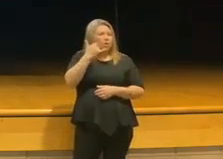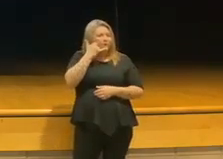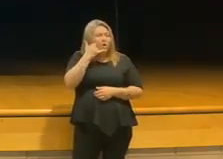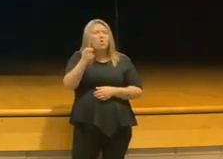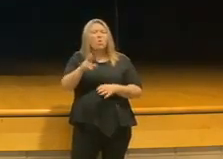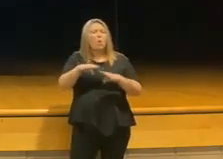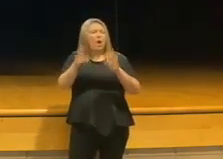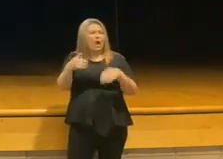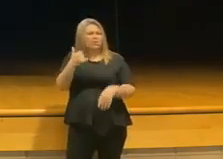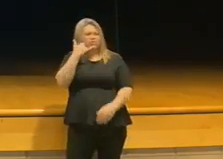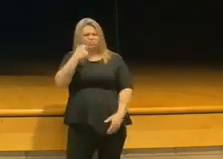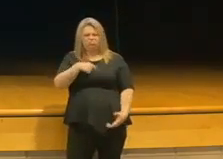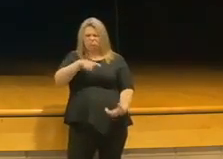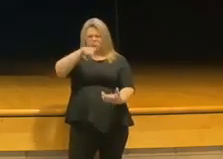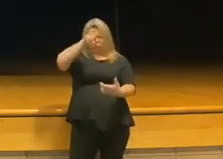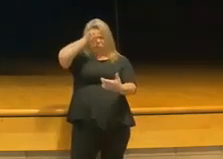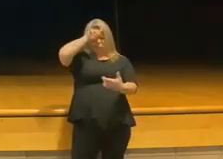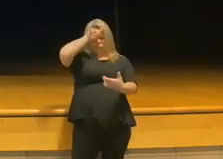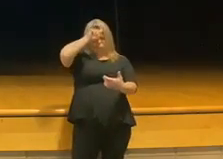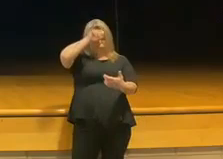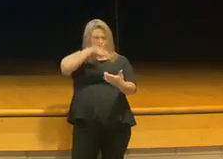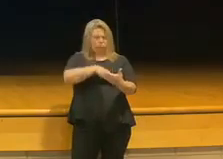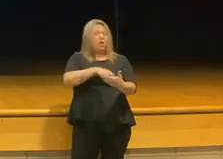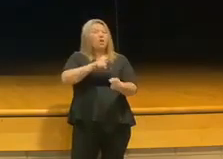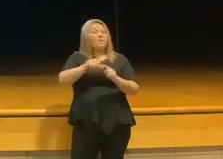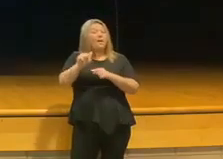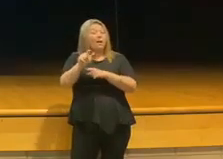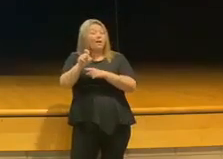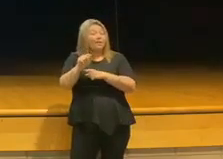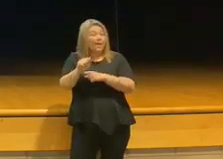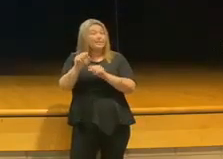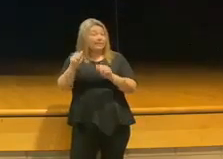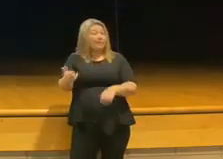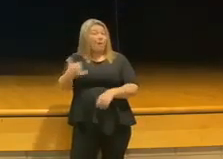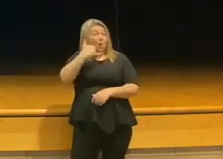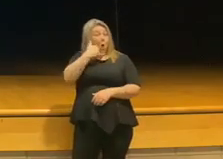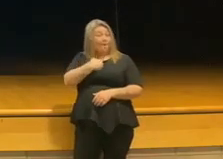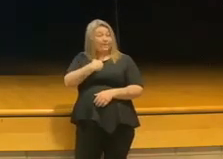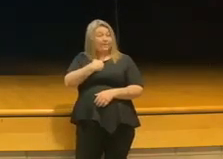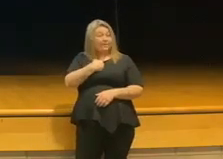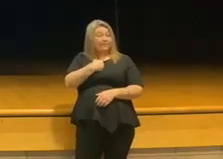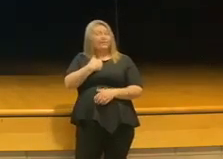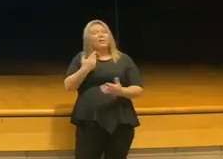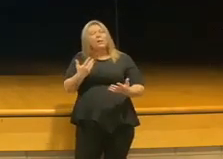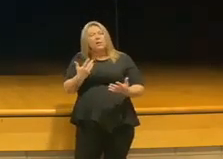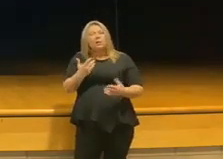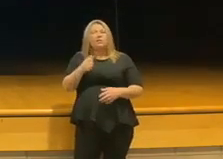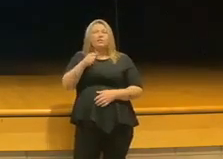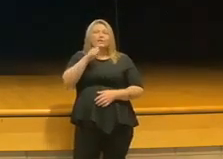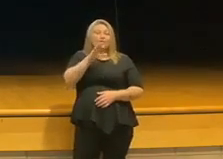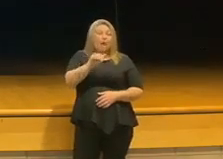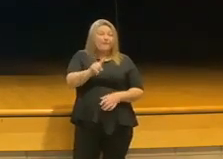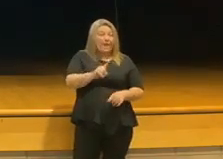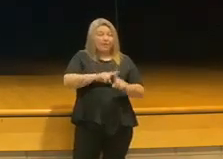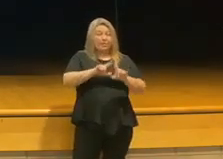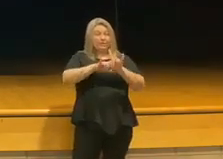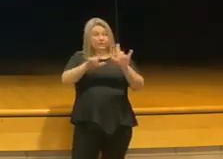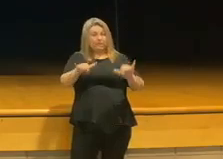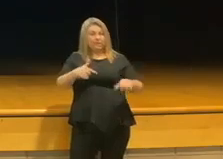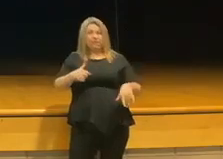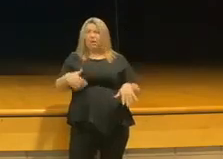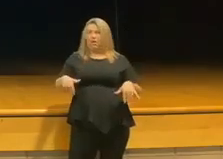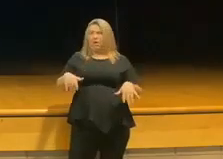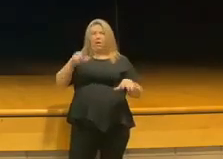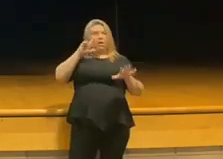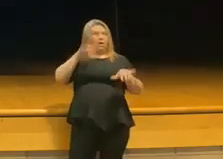she was managing to call me, she figured out the Alexa could call me, and that in and of itself is not such a bad thing, but I had no idea that she could do those things,